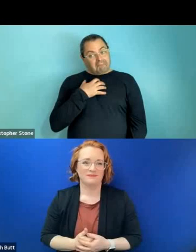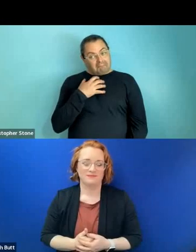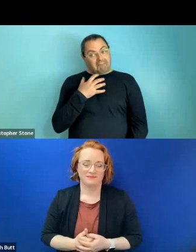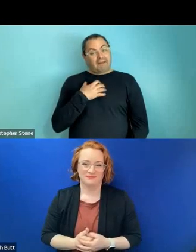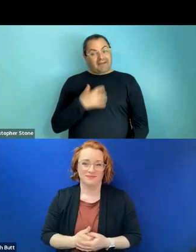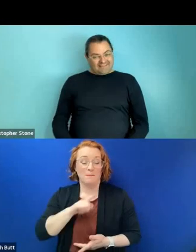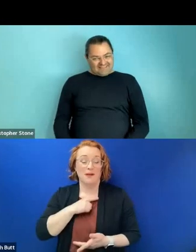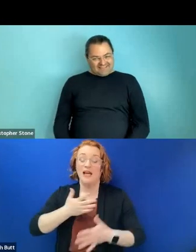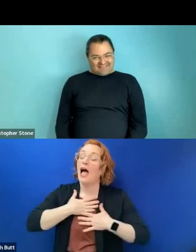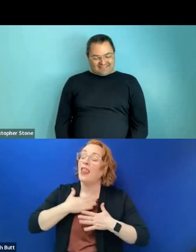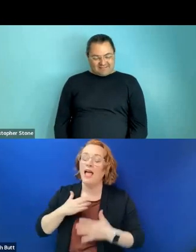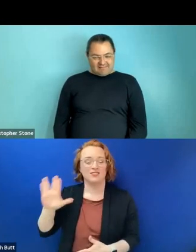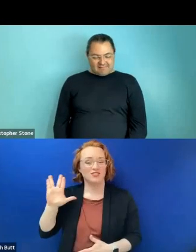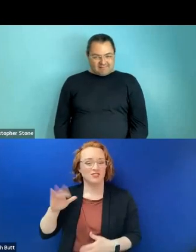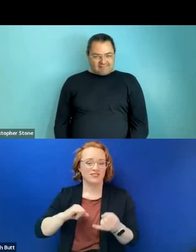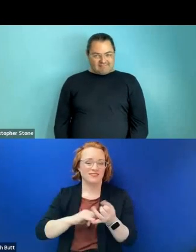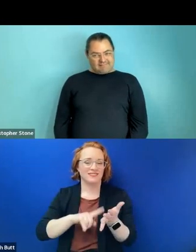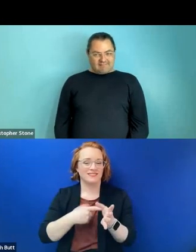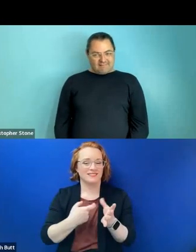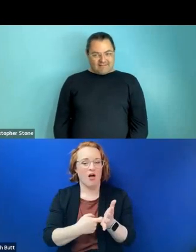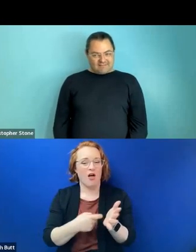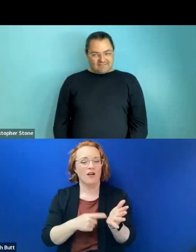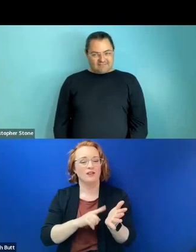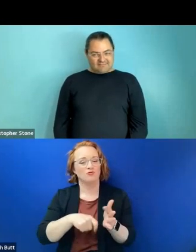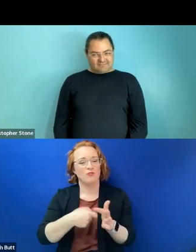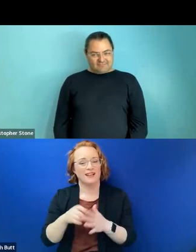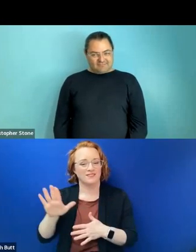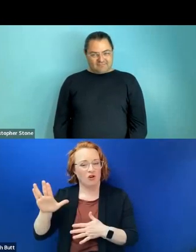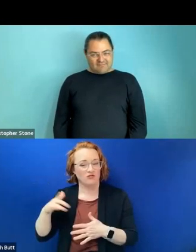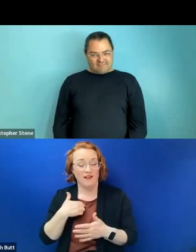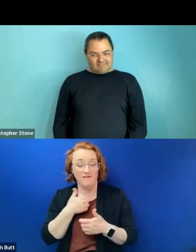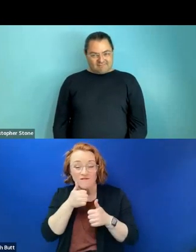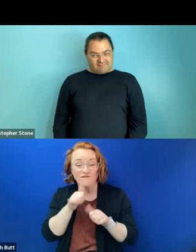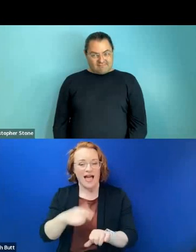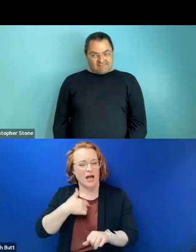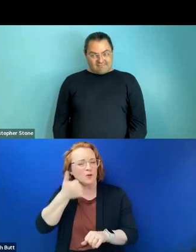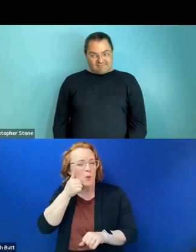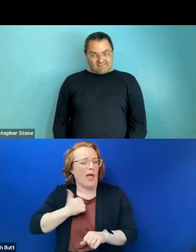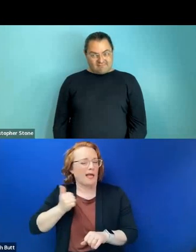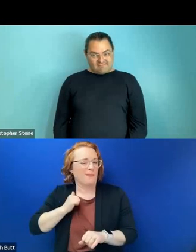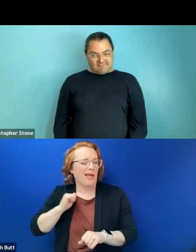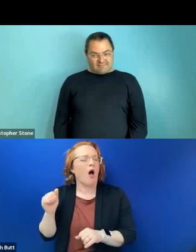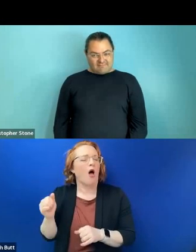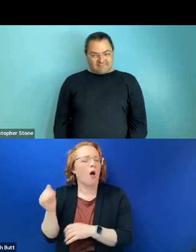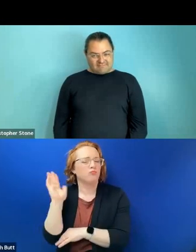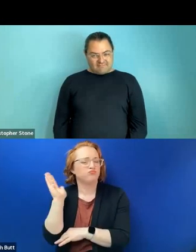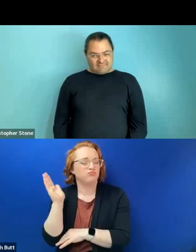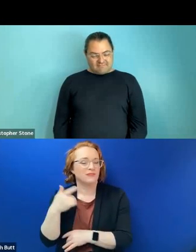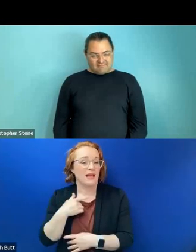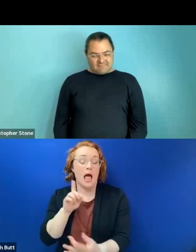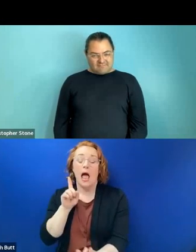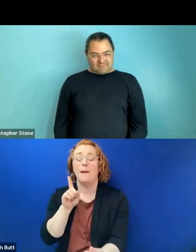Because I'm a Star Trek fan and I kind of knew what was going to come up, so I was okay with that. And met